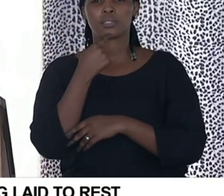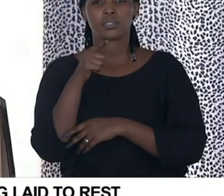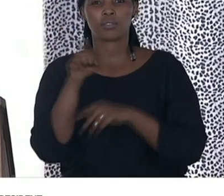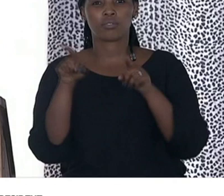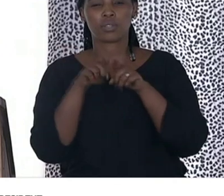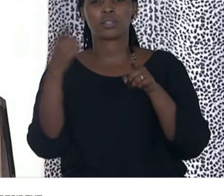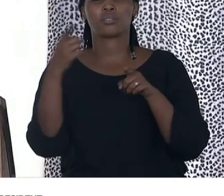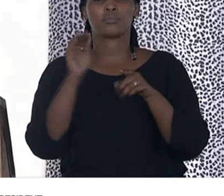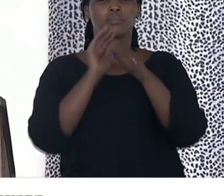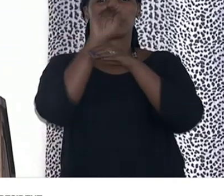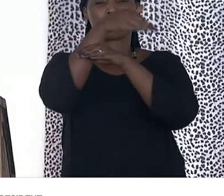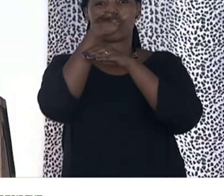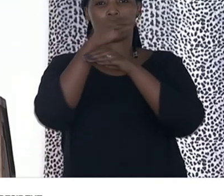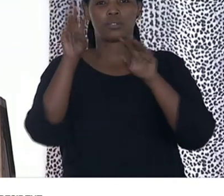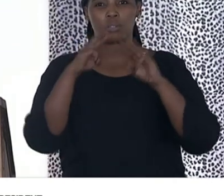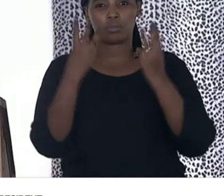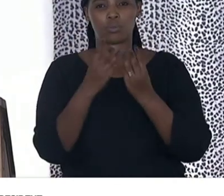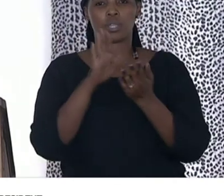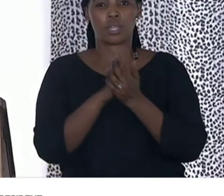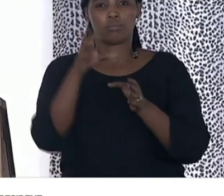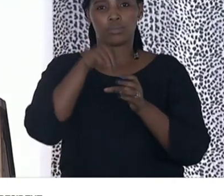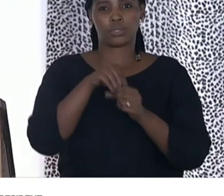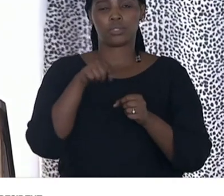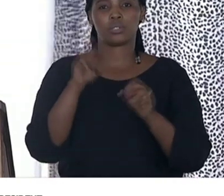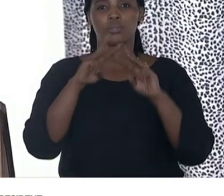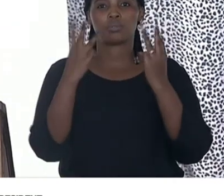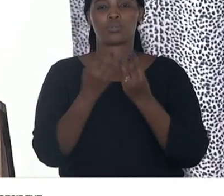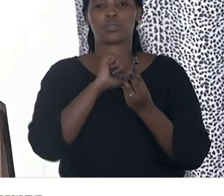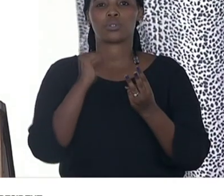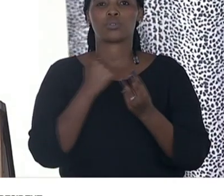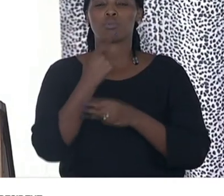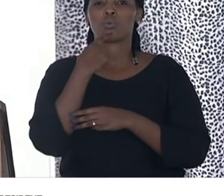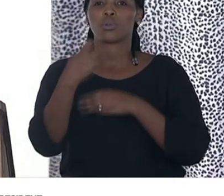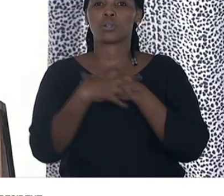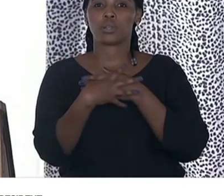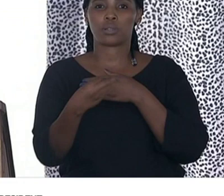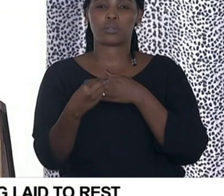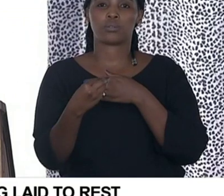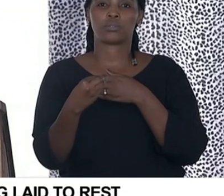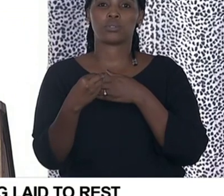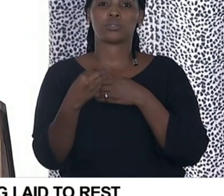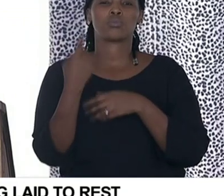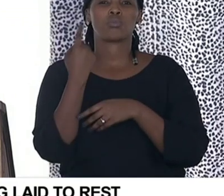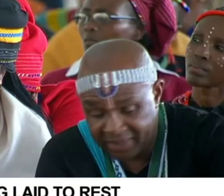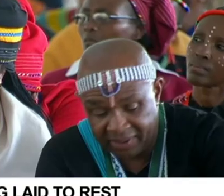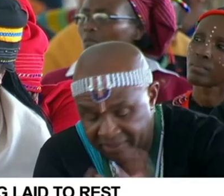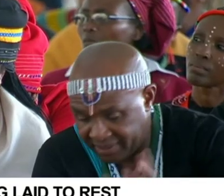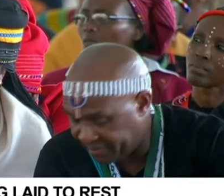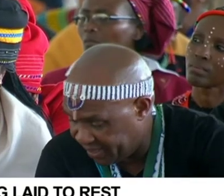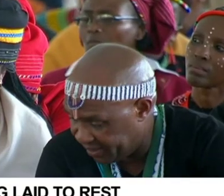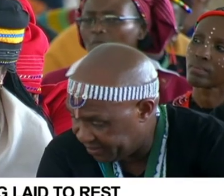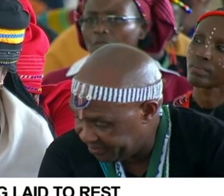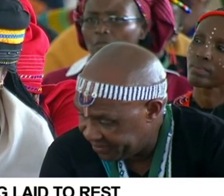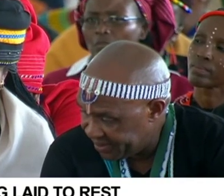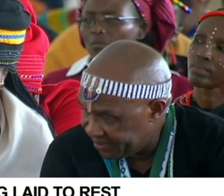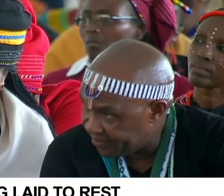foreign nationals resident in our country, calling out down with xenophobia.